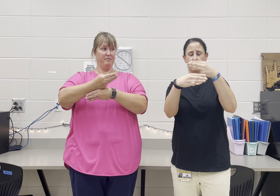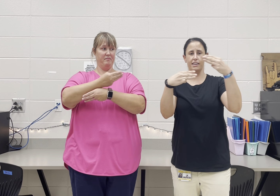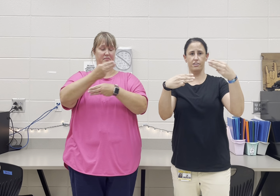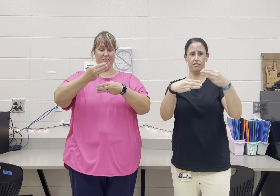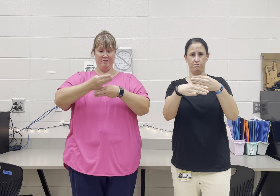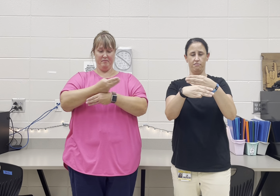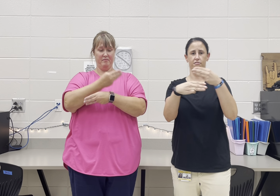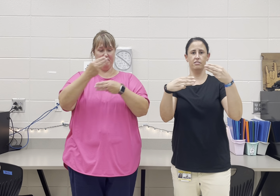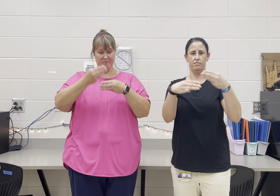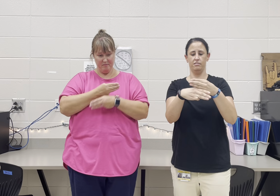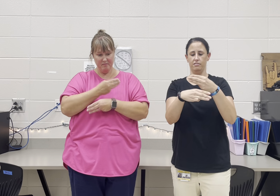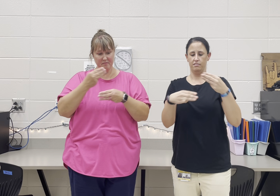together.